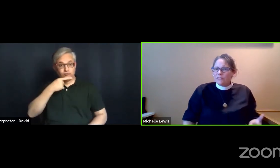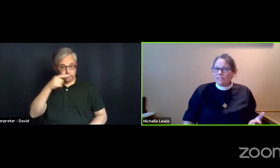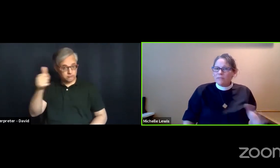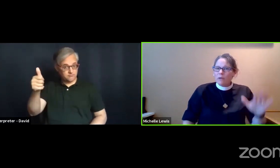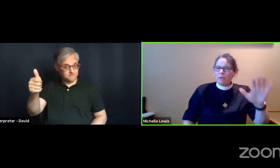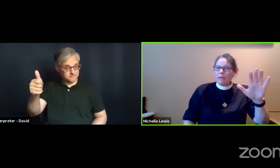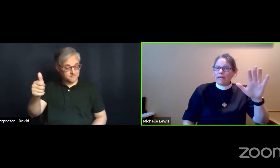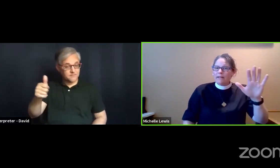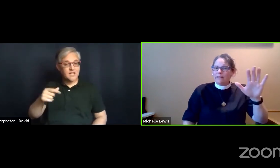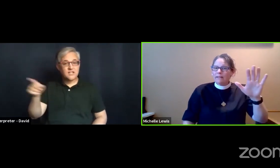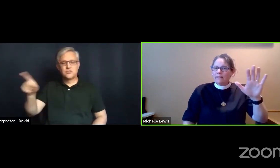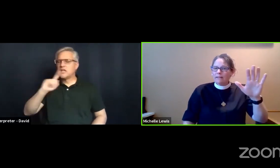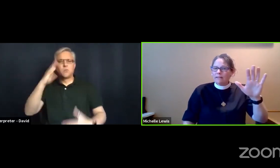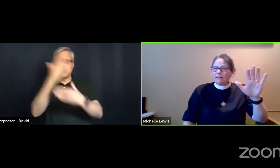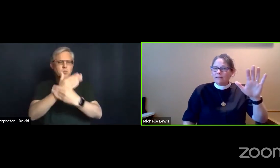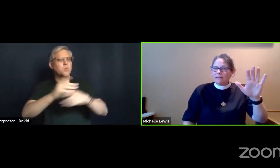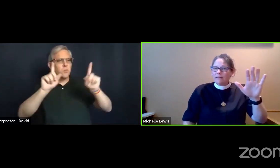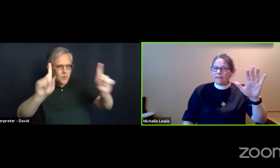she said, wait.